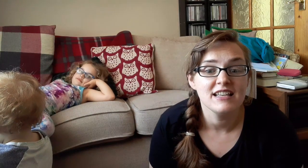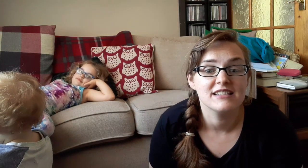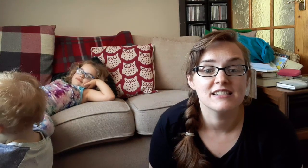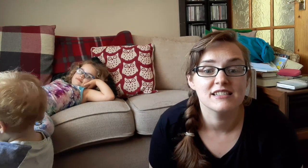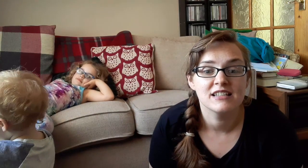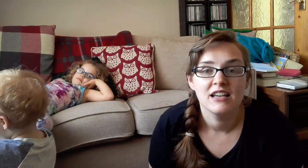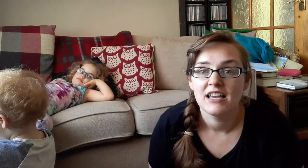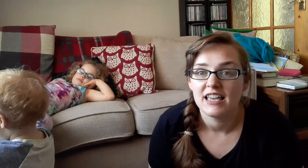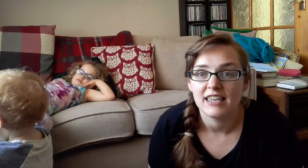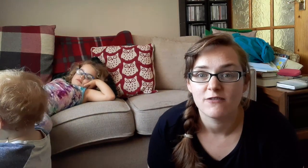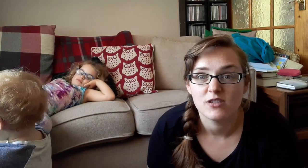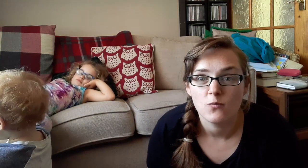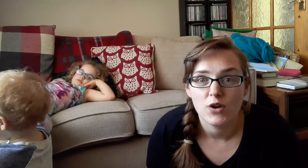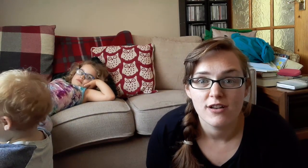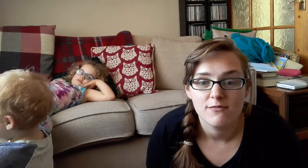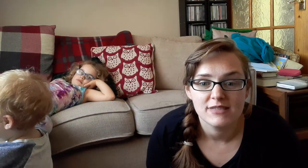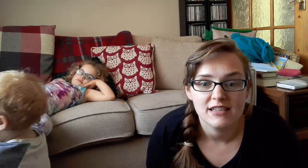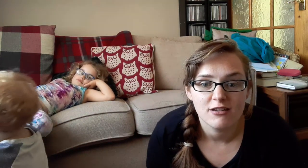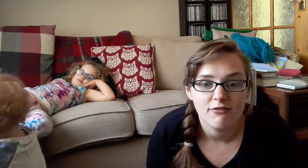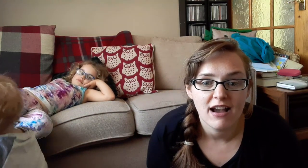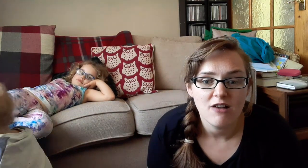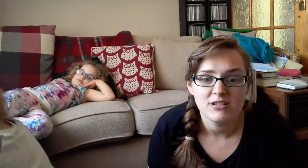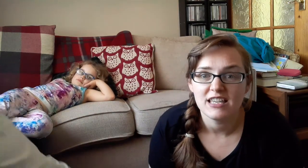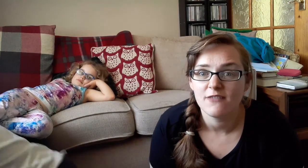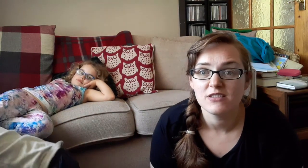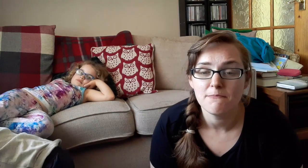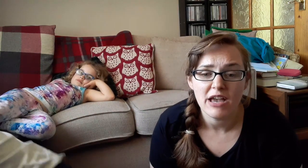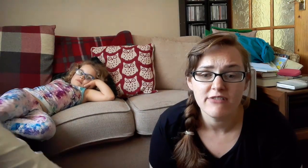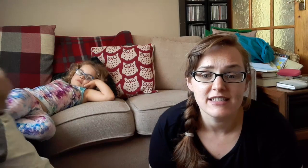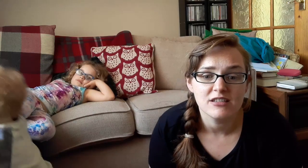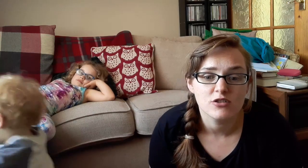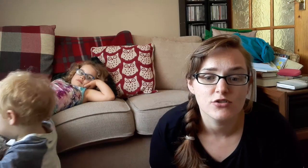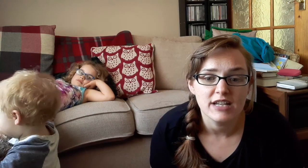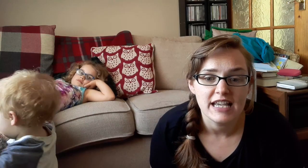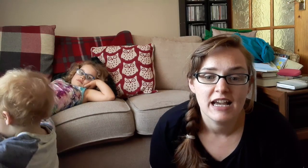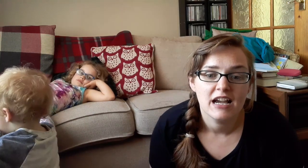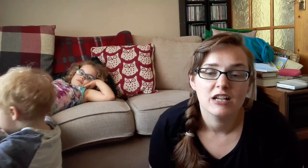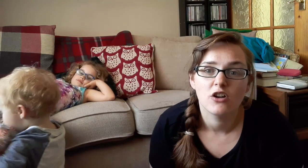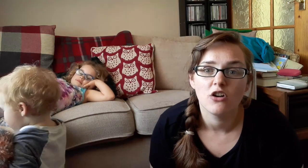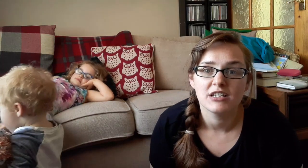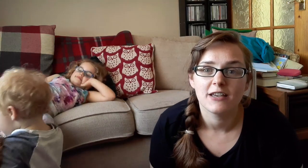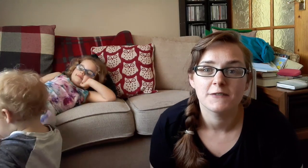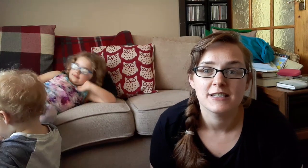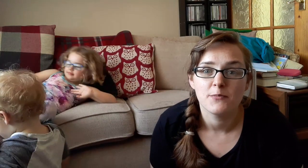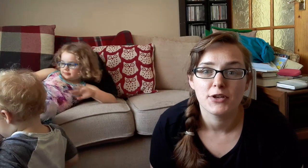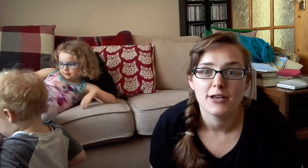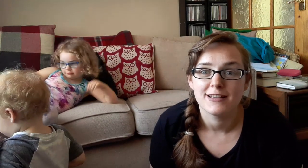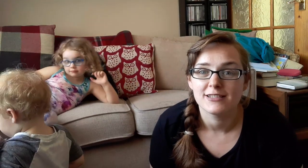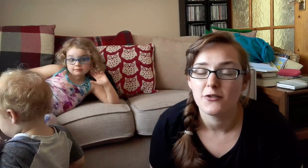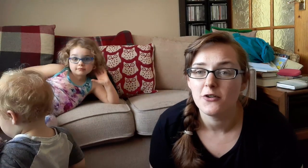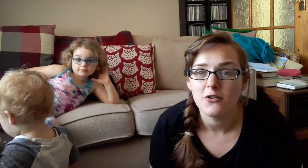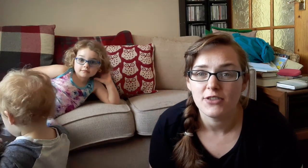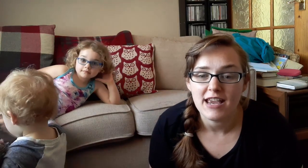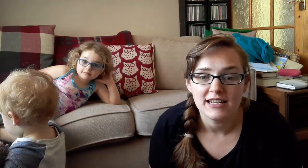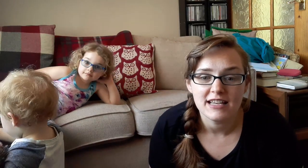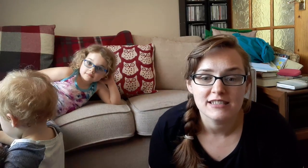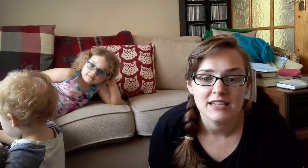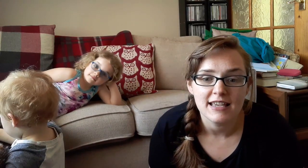needs. He gives them worms in the ground. He gives them berries in the tree. God gives the birds all they need to